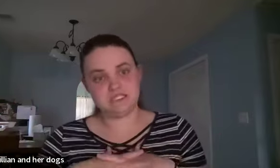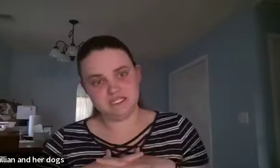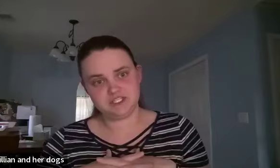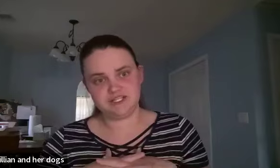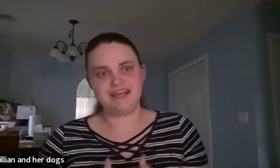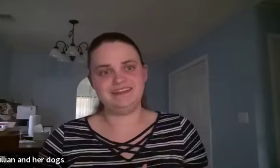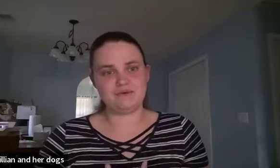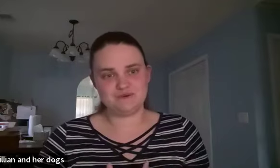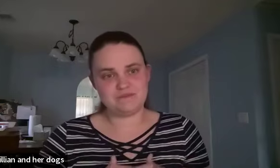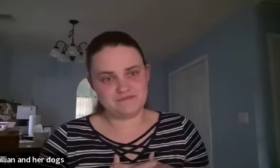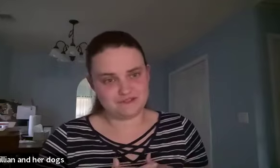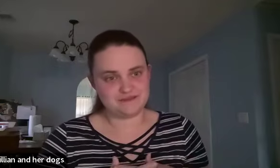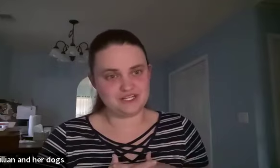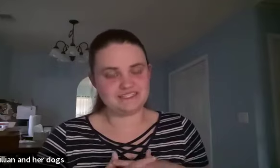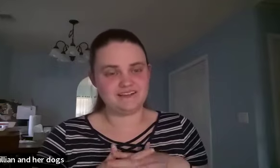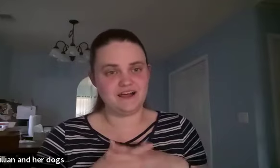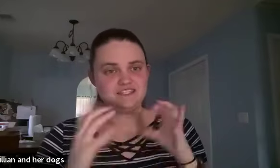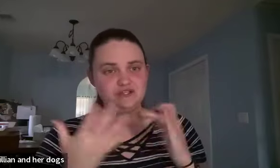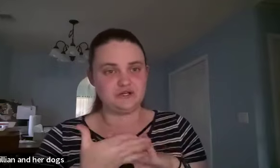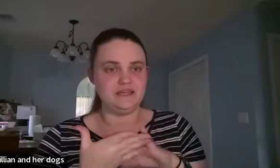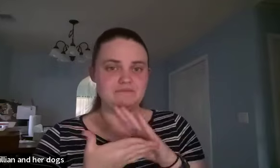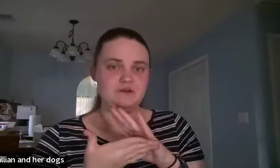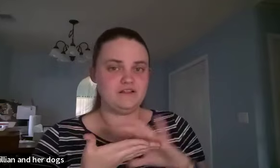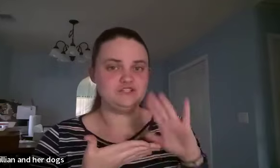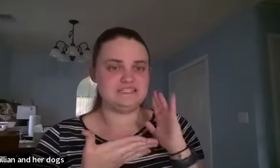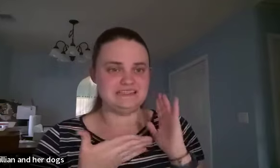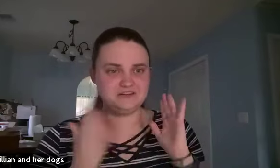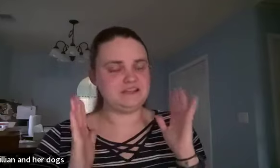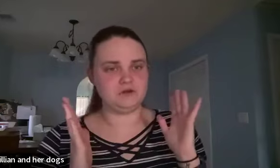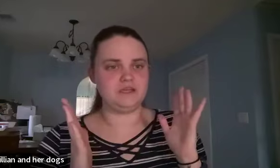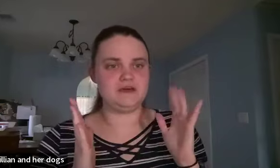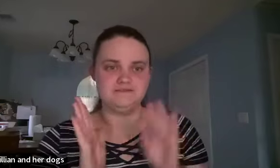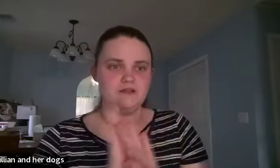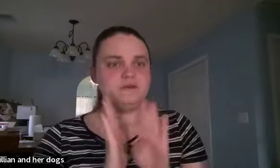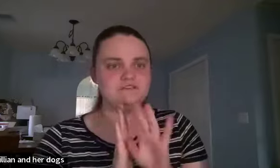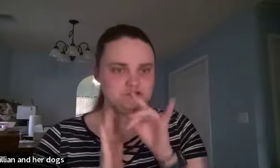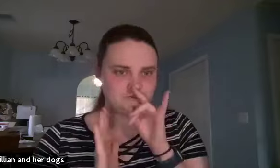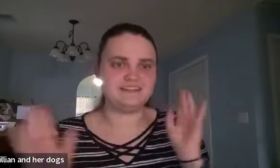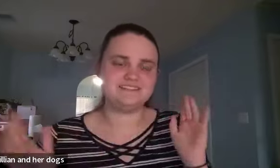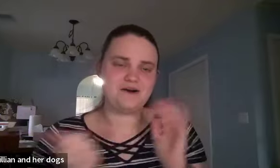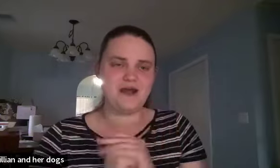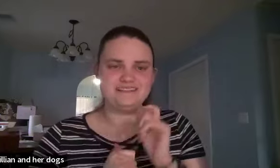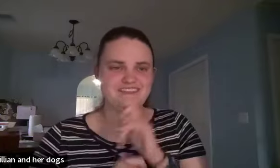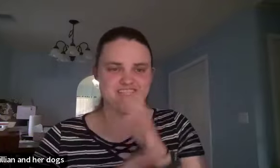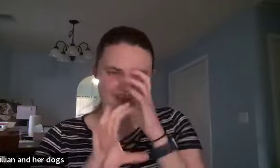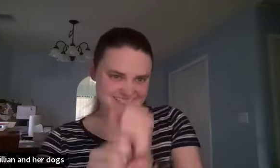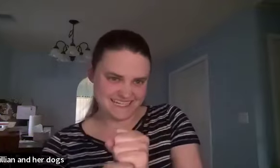am a teacher, and that was one of my favorite subjects in class to learn at college, was literally learning about development of children. And so I always think that's just